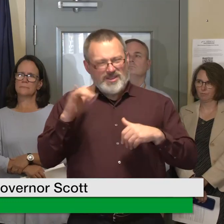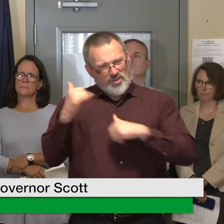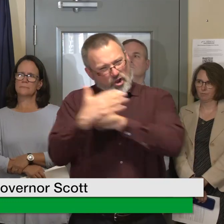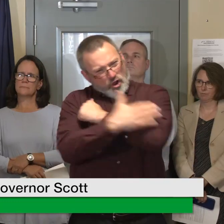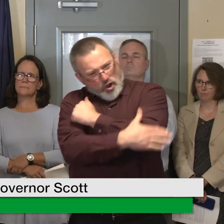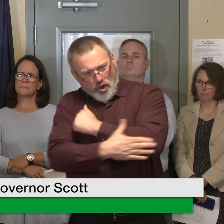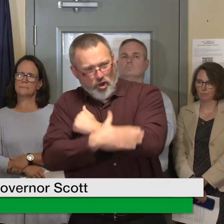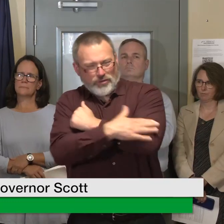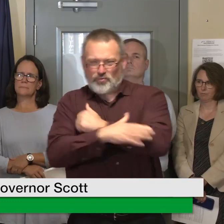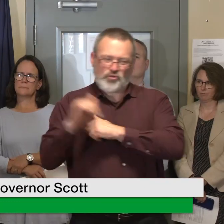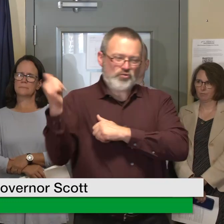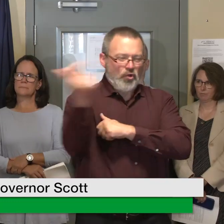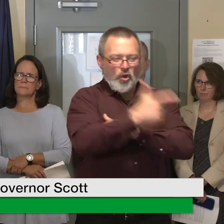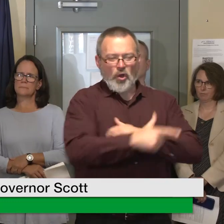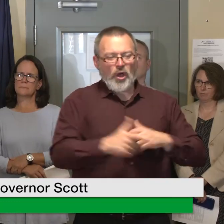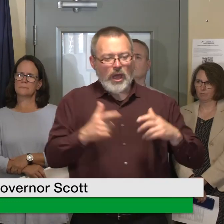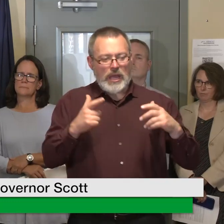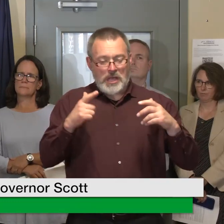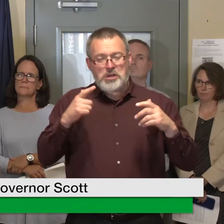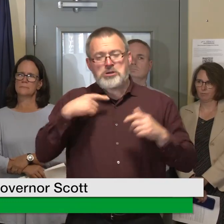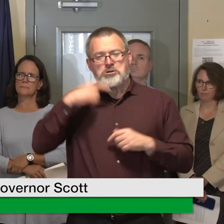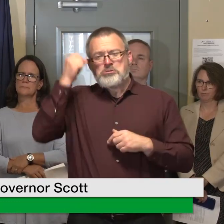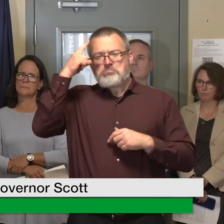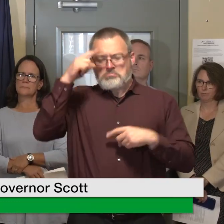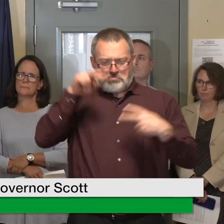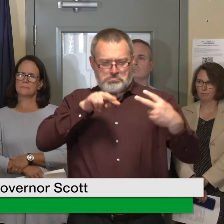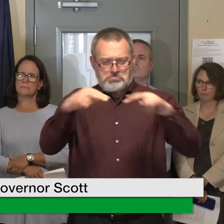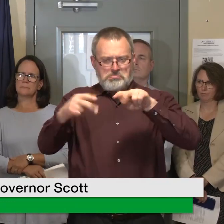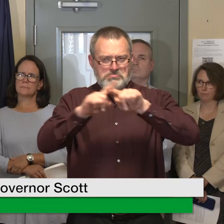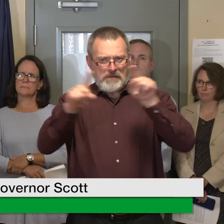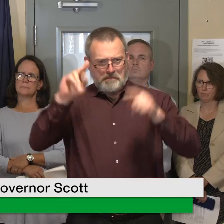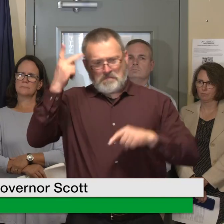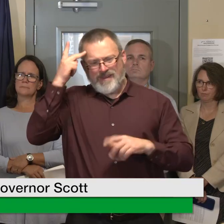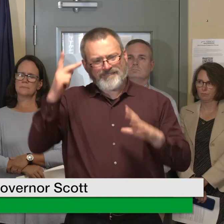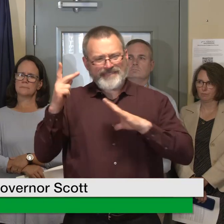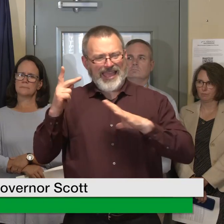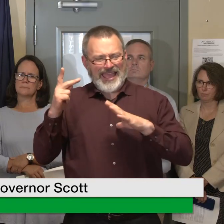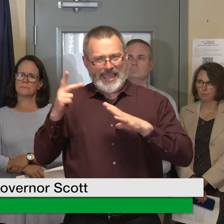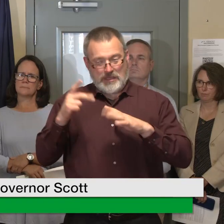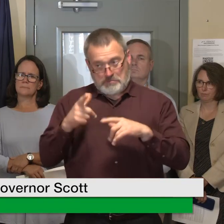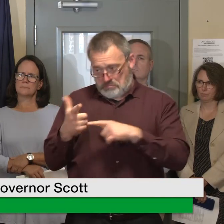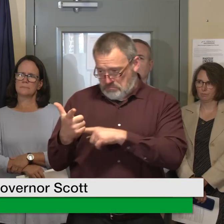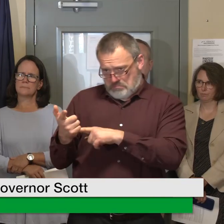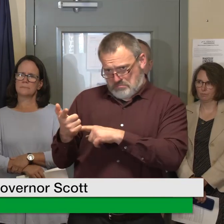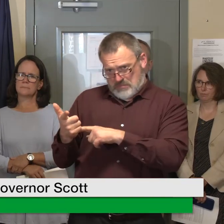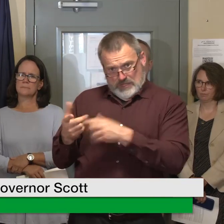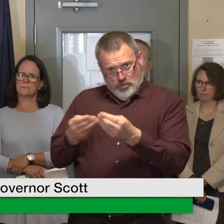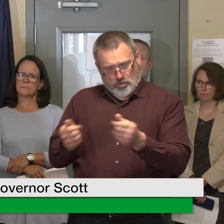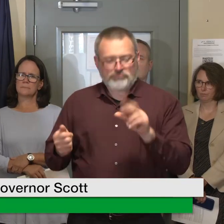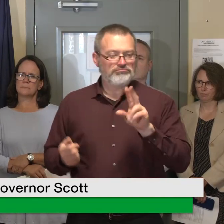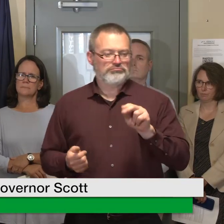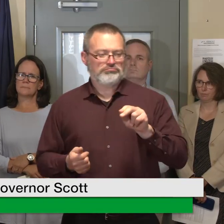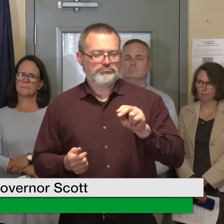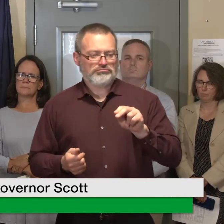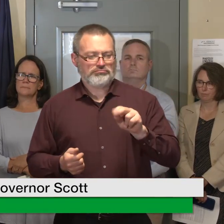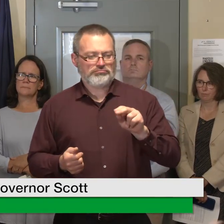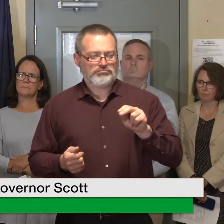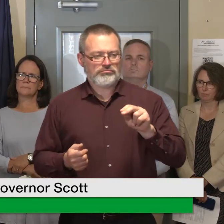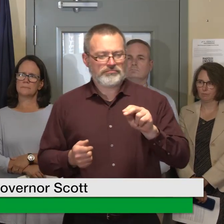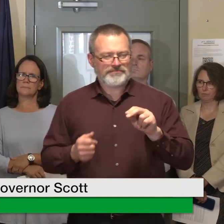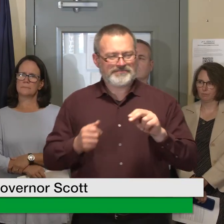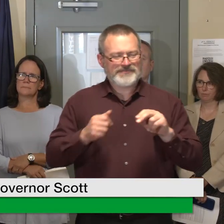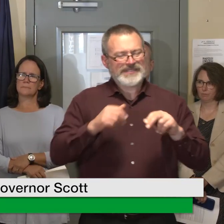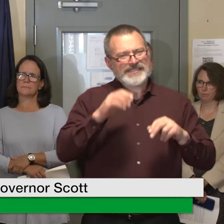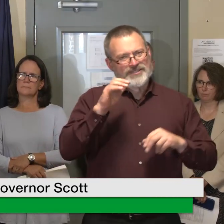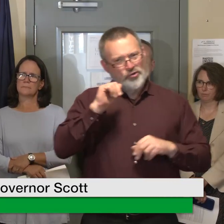the way to solve them. So we should take stock in that. Both parties, all parties, should think about